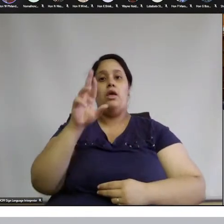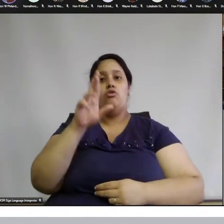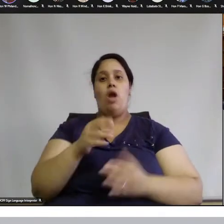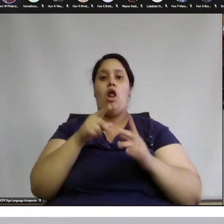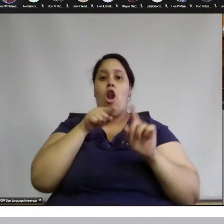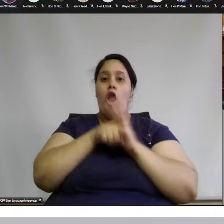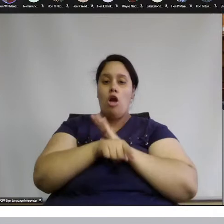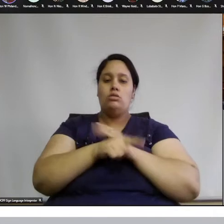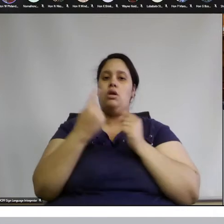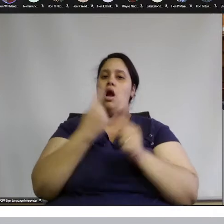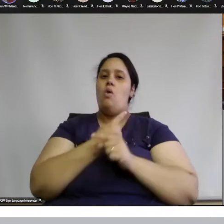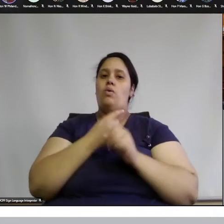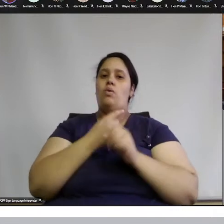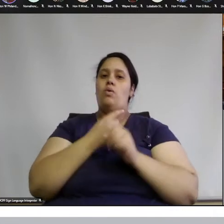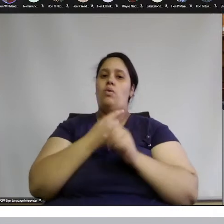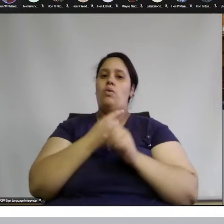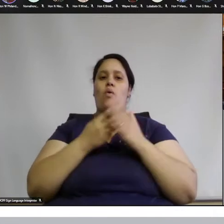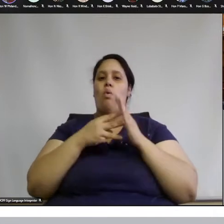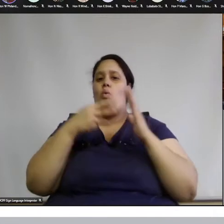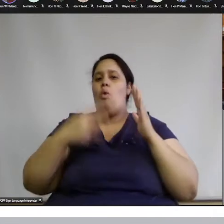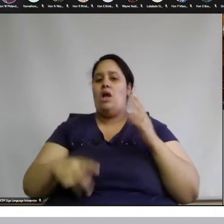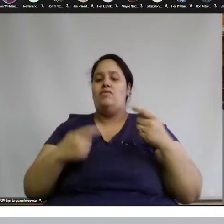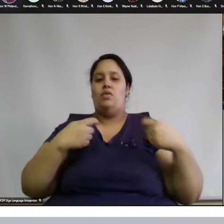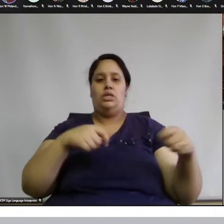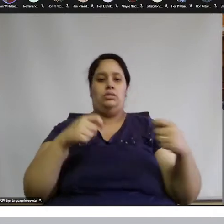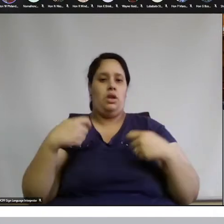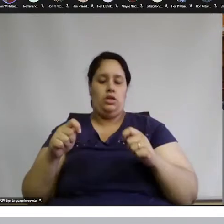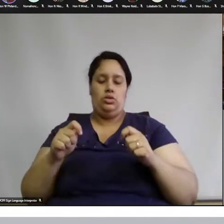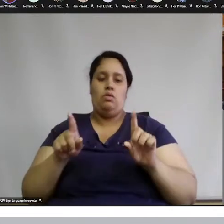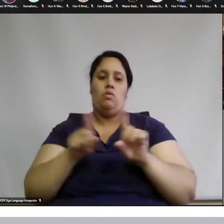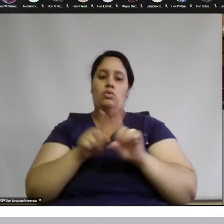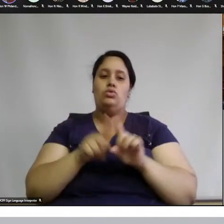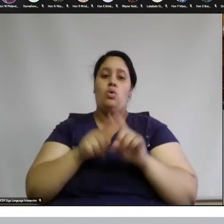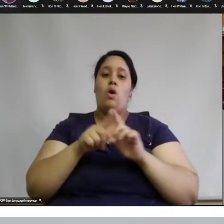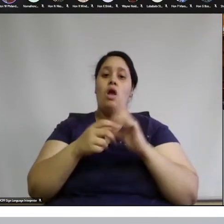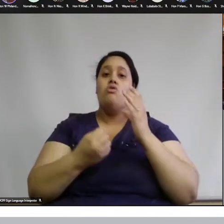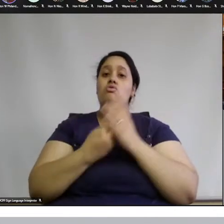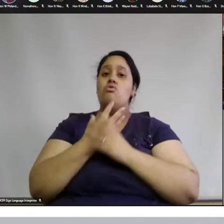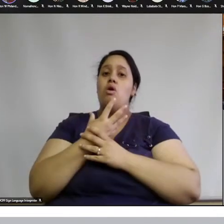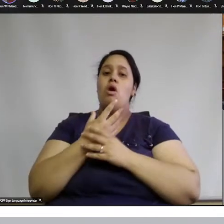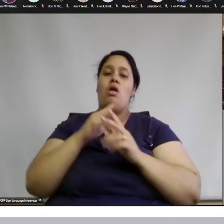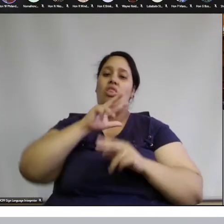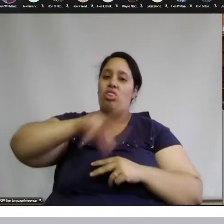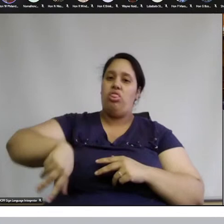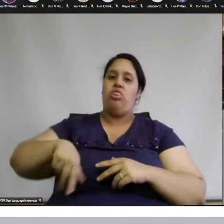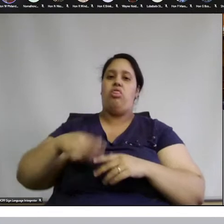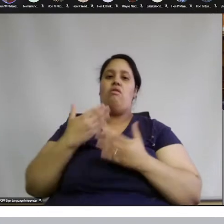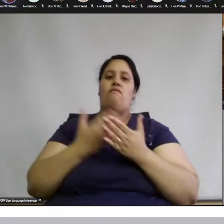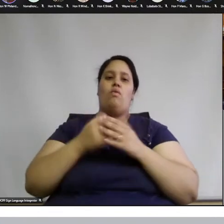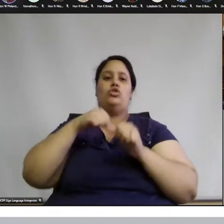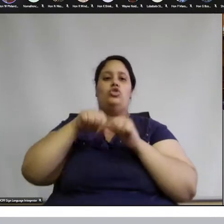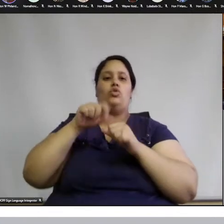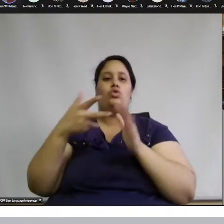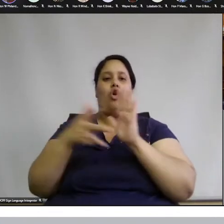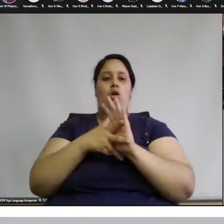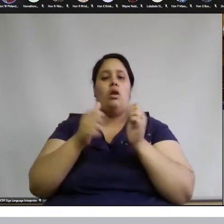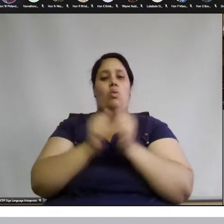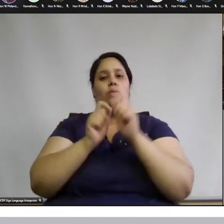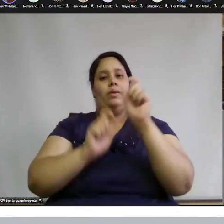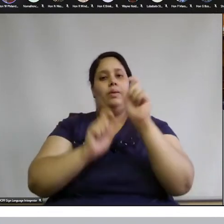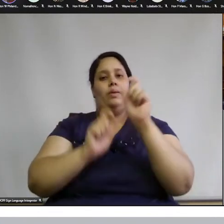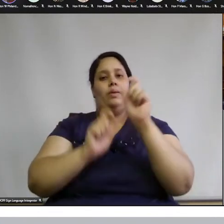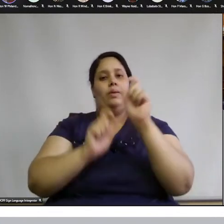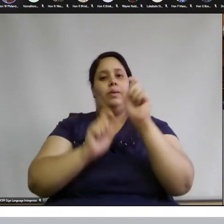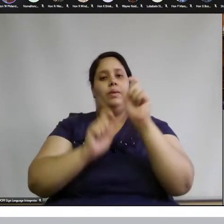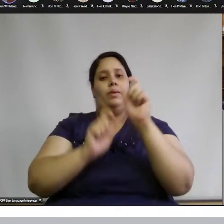be classified as wasteful expenditure and gross negligence of the social contract with the people at